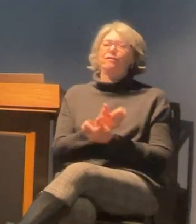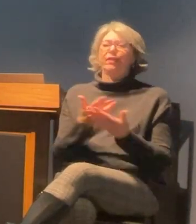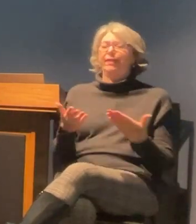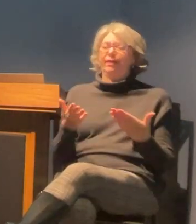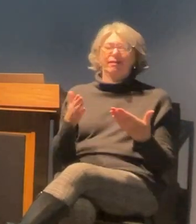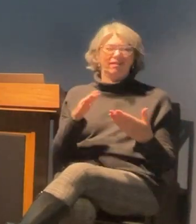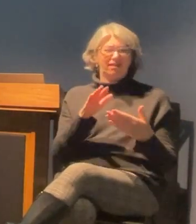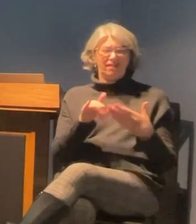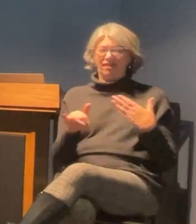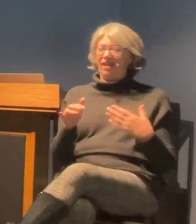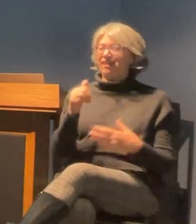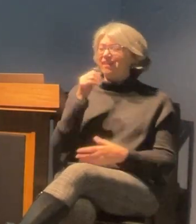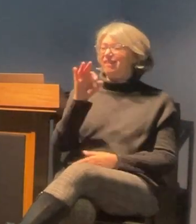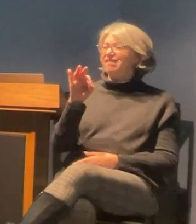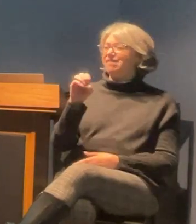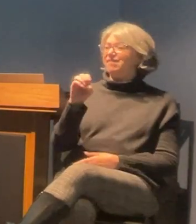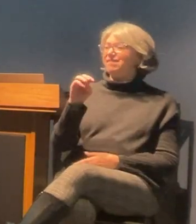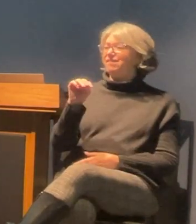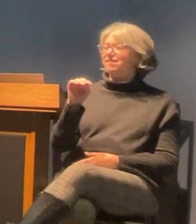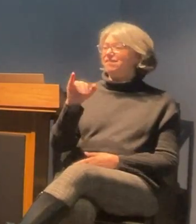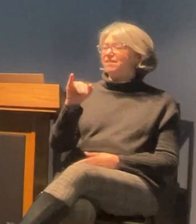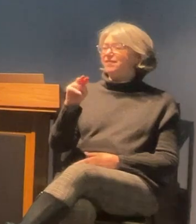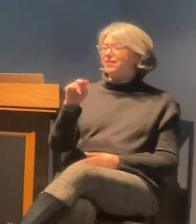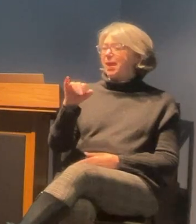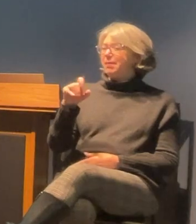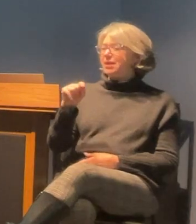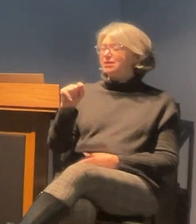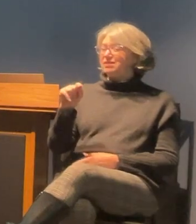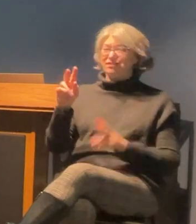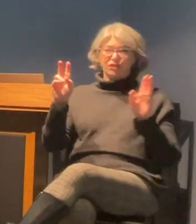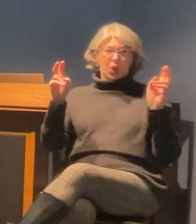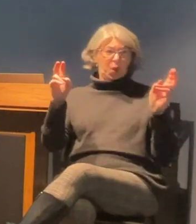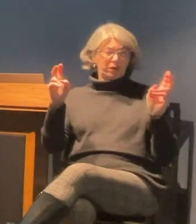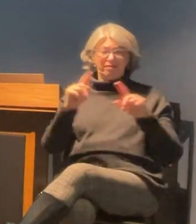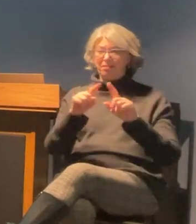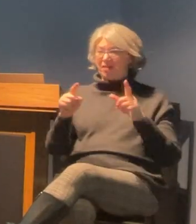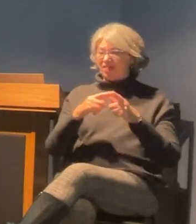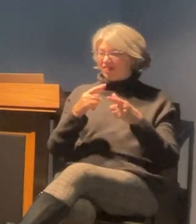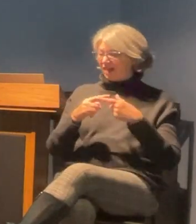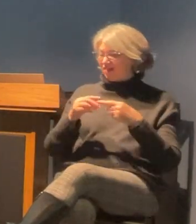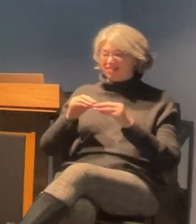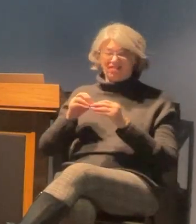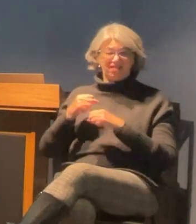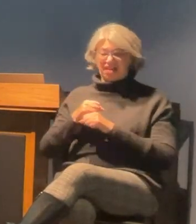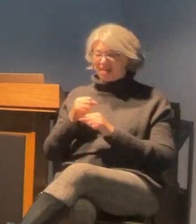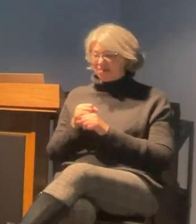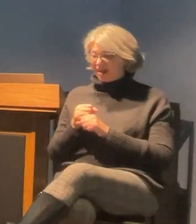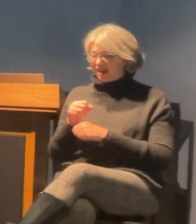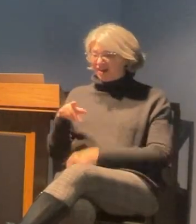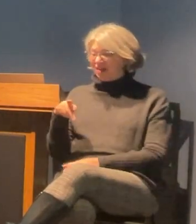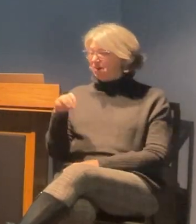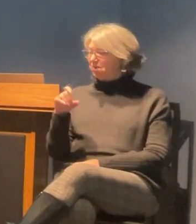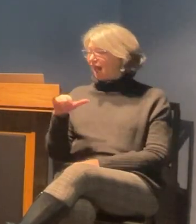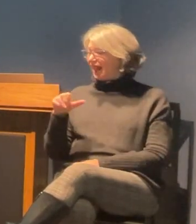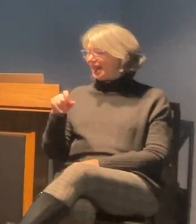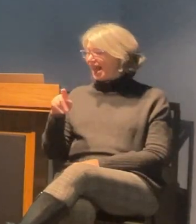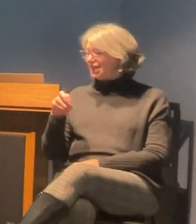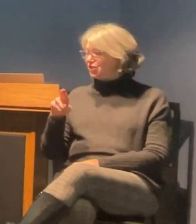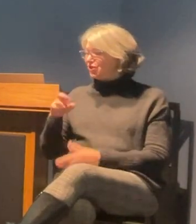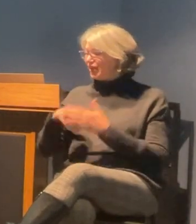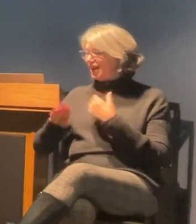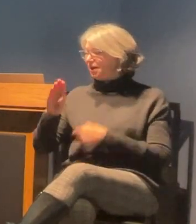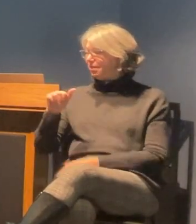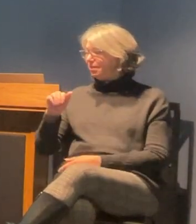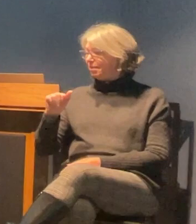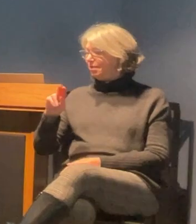like all those like feminist slogans and stuff like that, but then it made on polyester in Bangladesh, when we all know